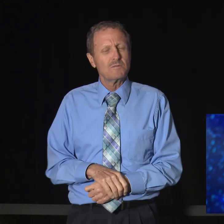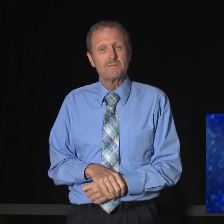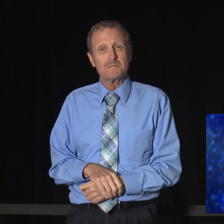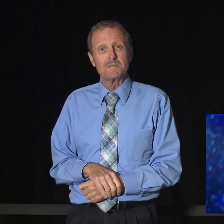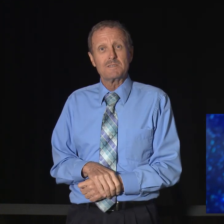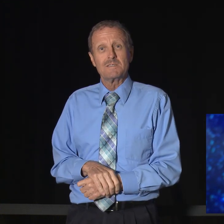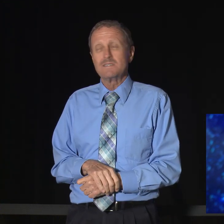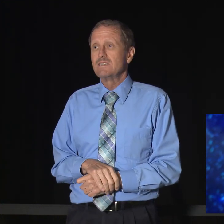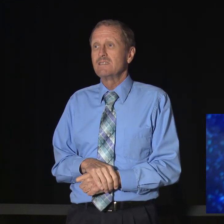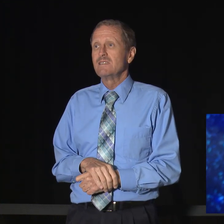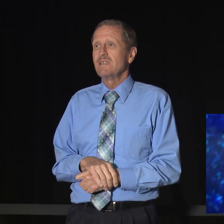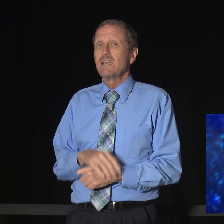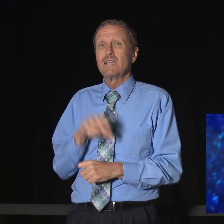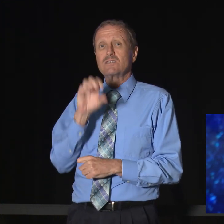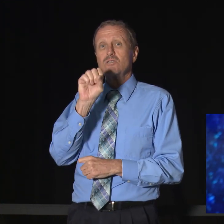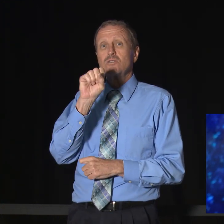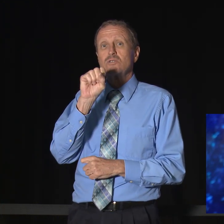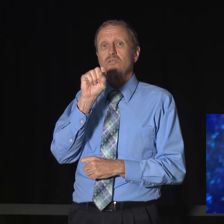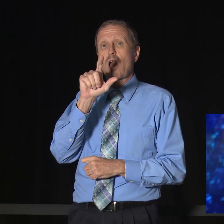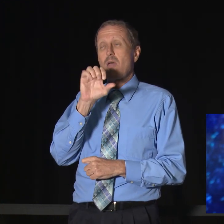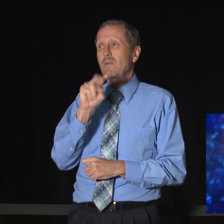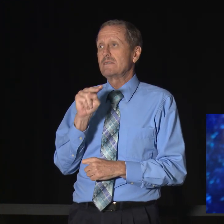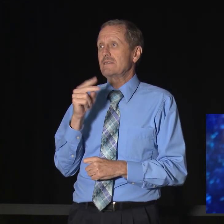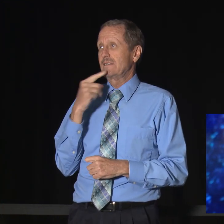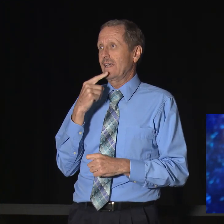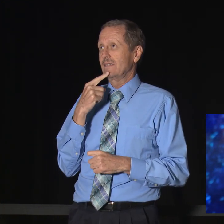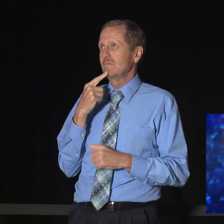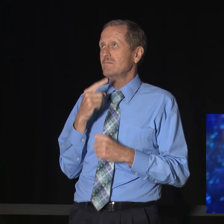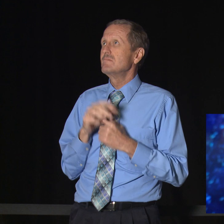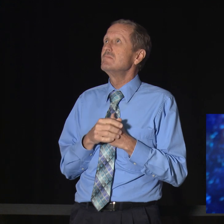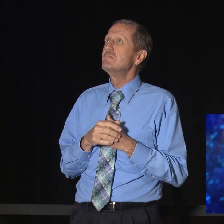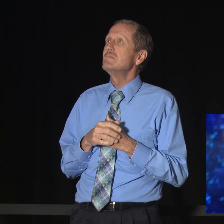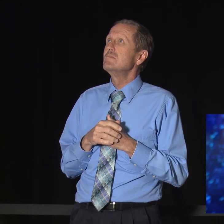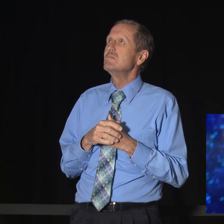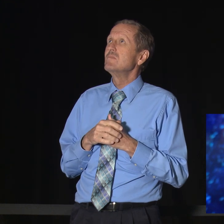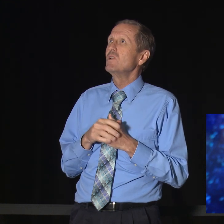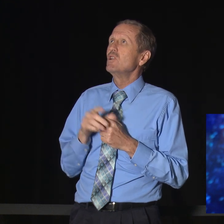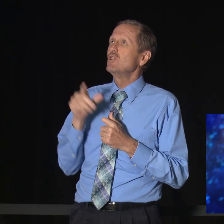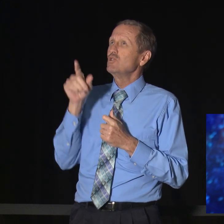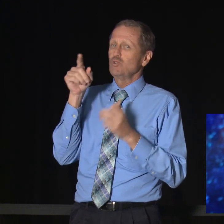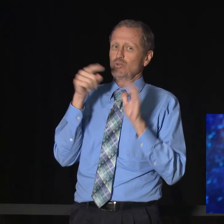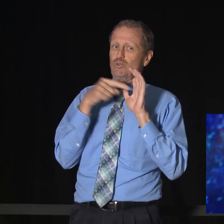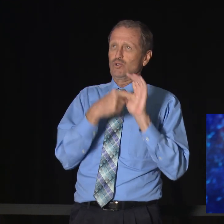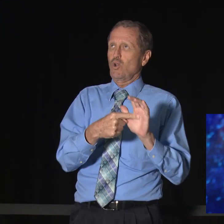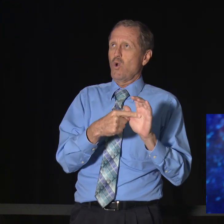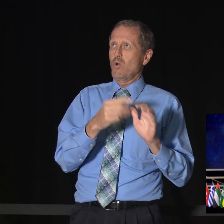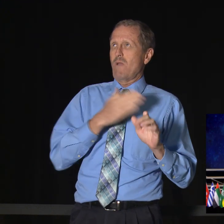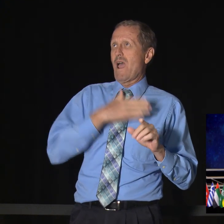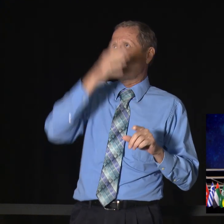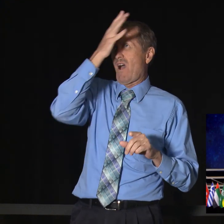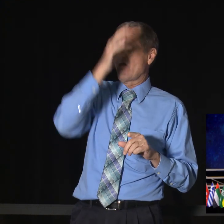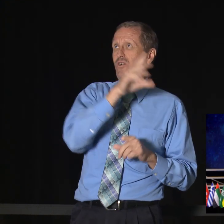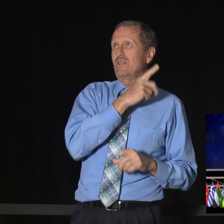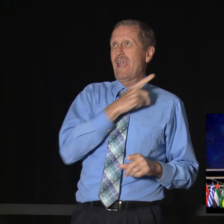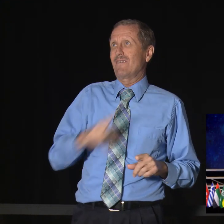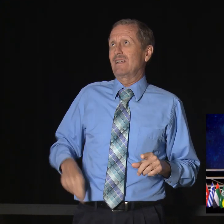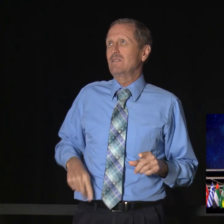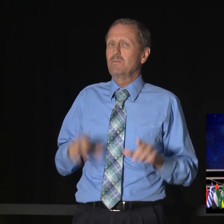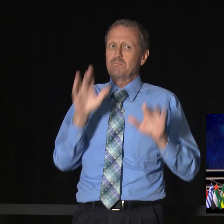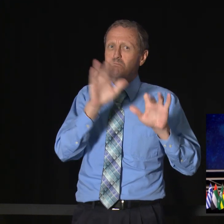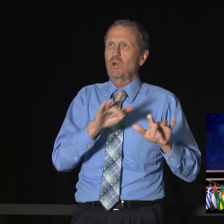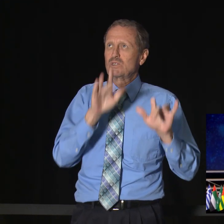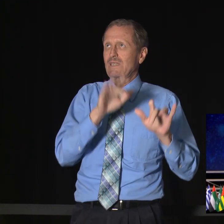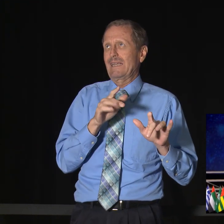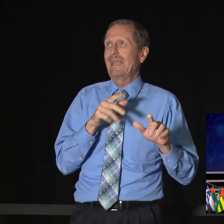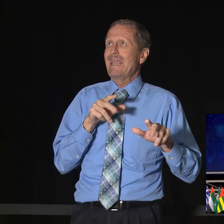Verse 6, and Solomon said, thou hast showed unto thy servant David my father great mercy, according as he has